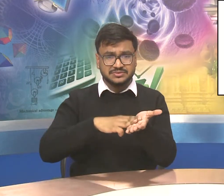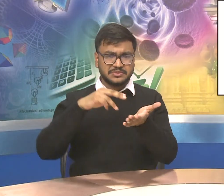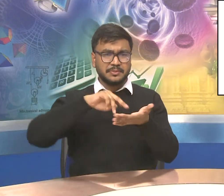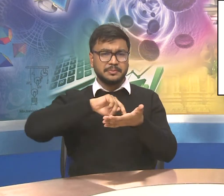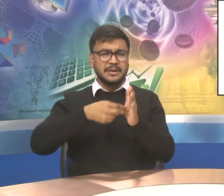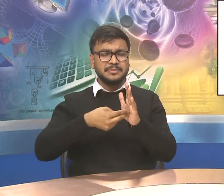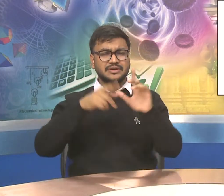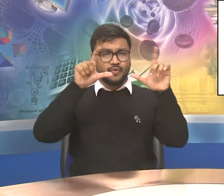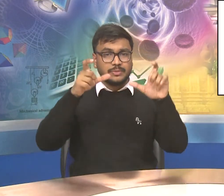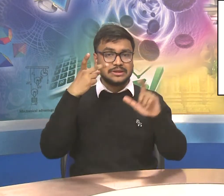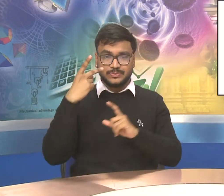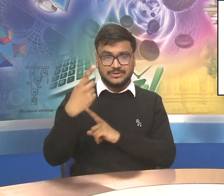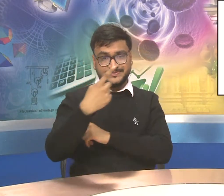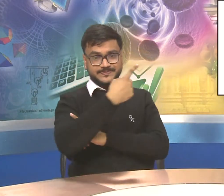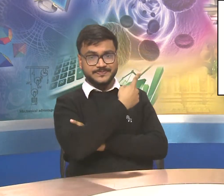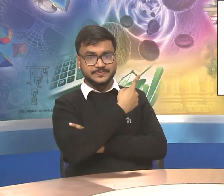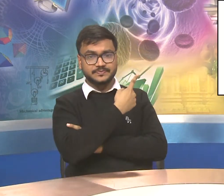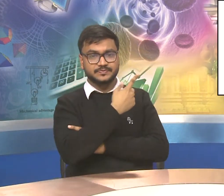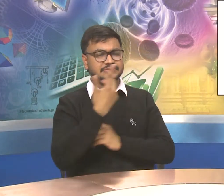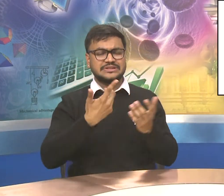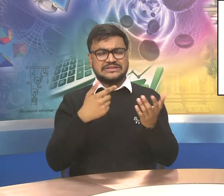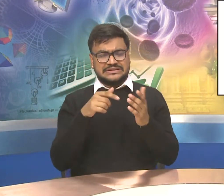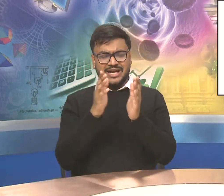Next is magazine.